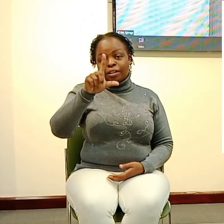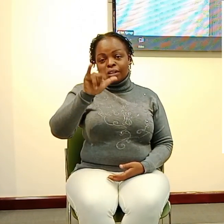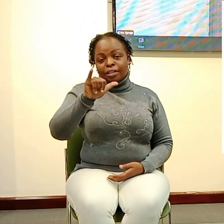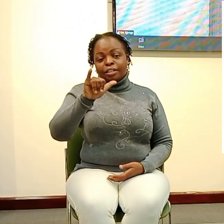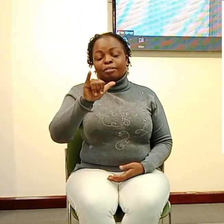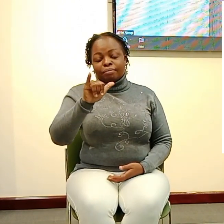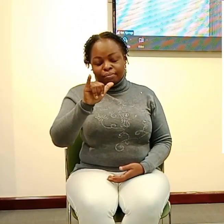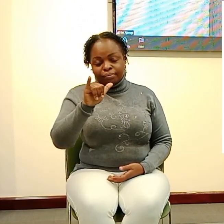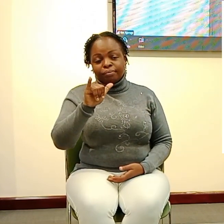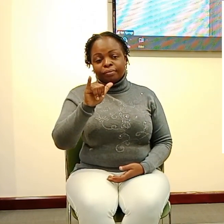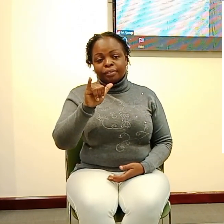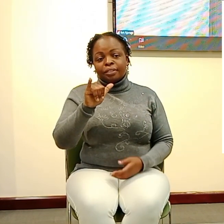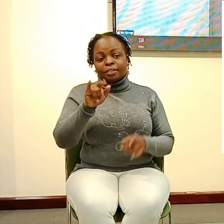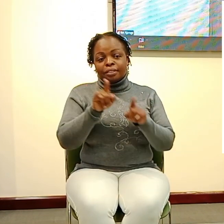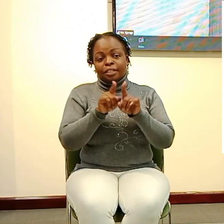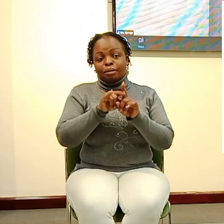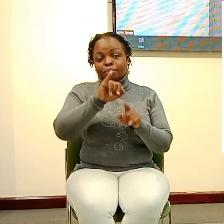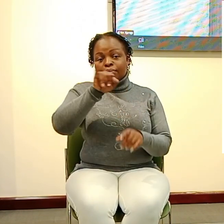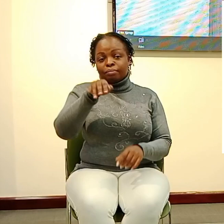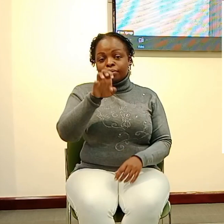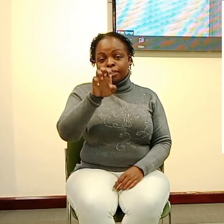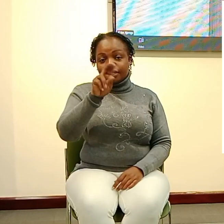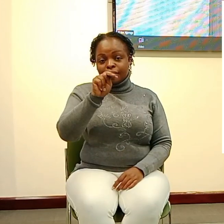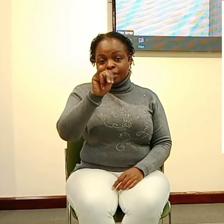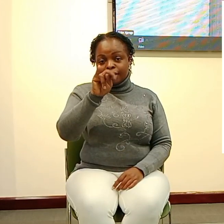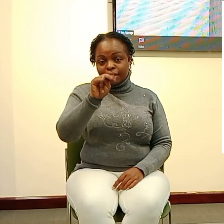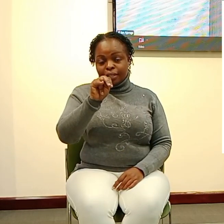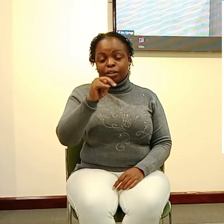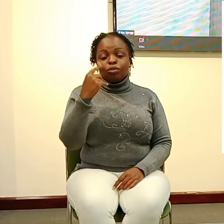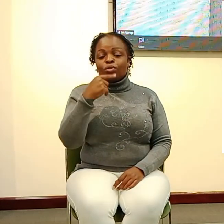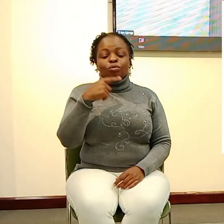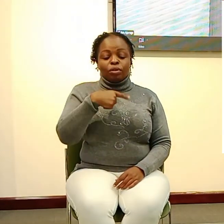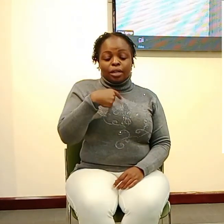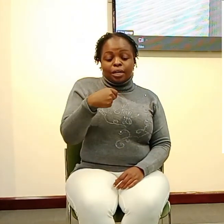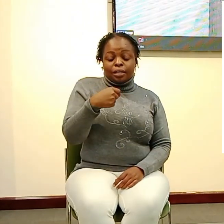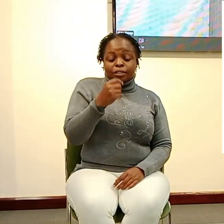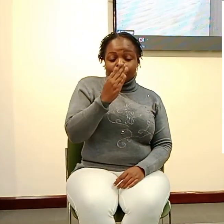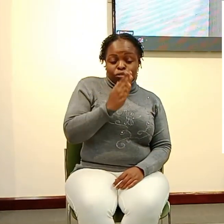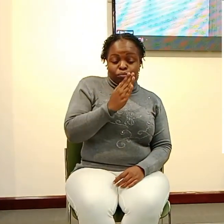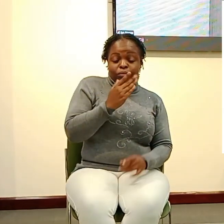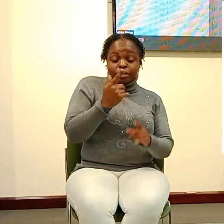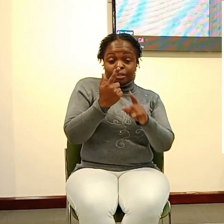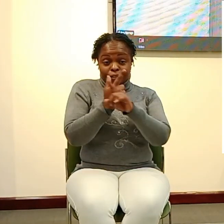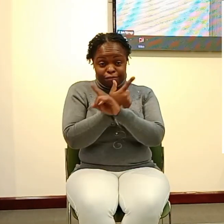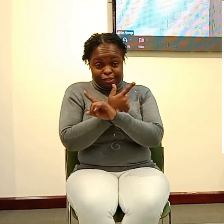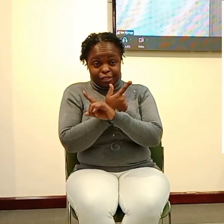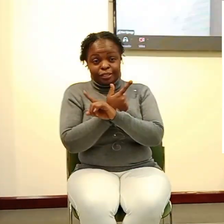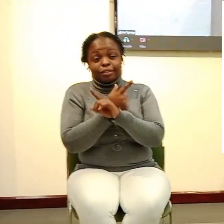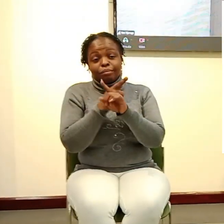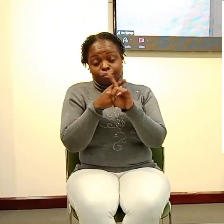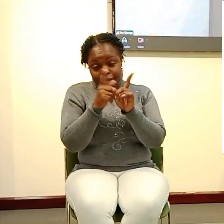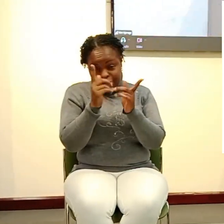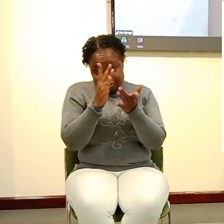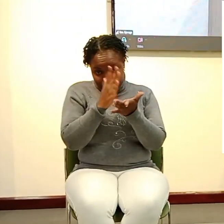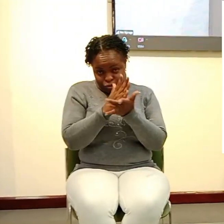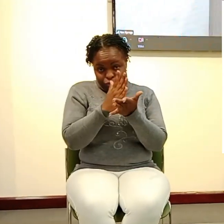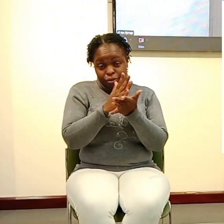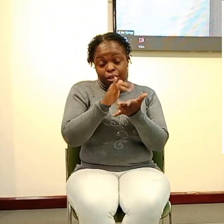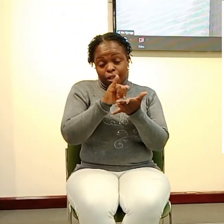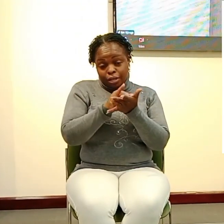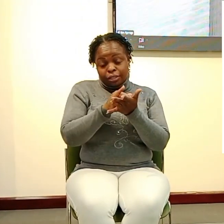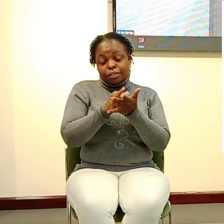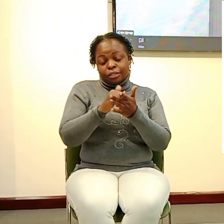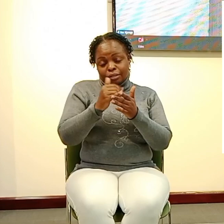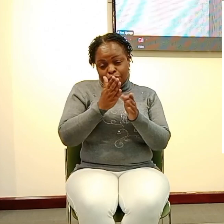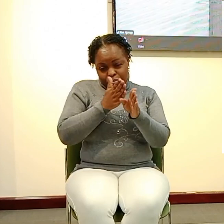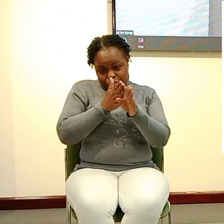and Janine, who likes to be very inconspicuous, but is a major